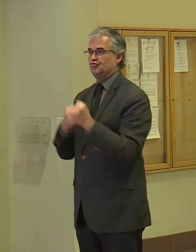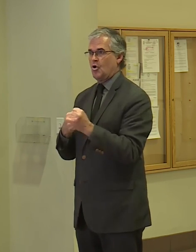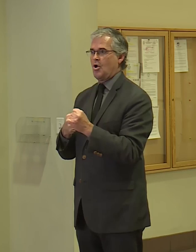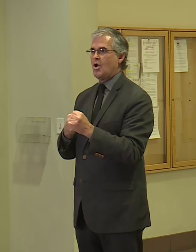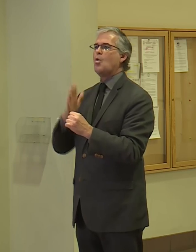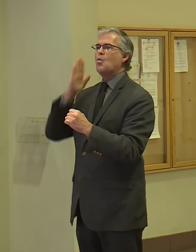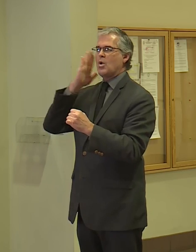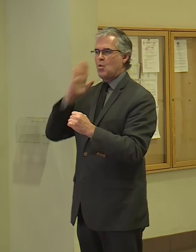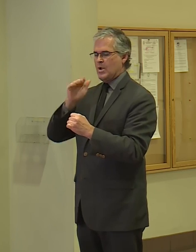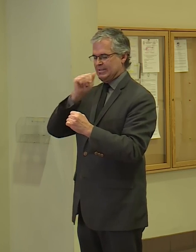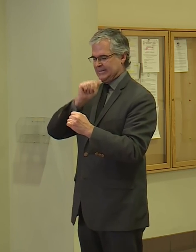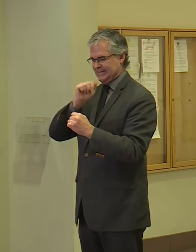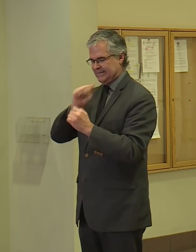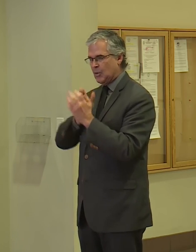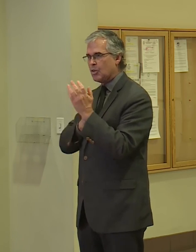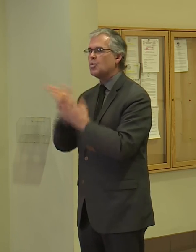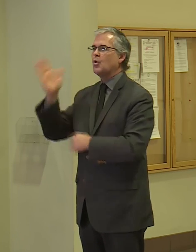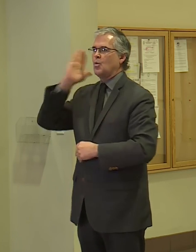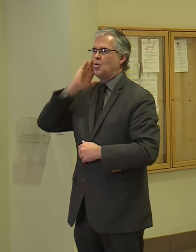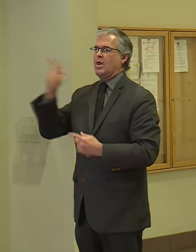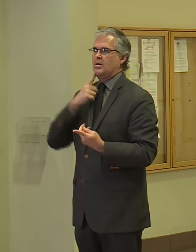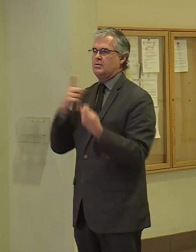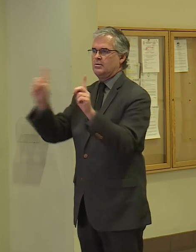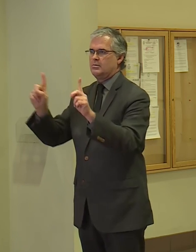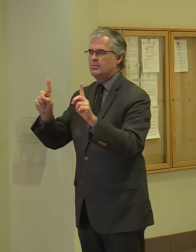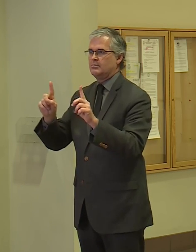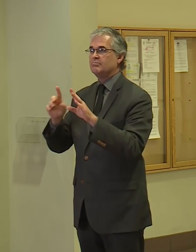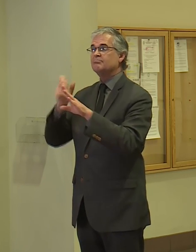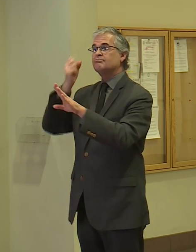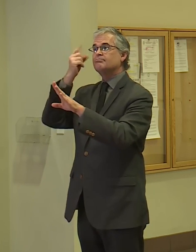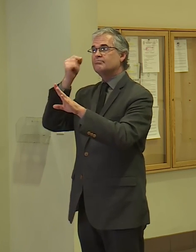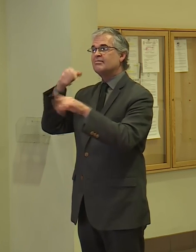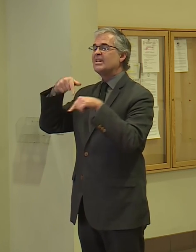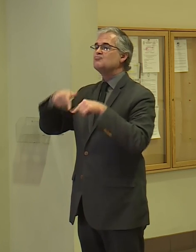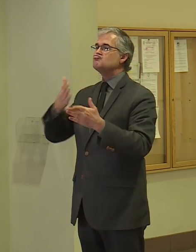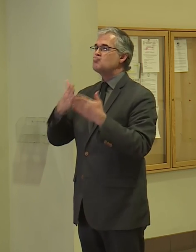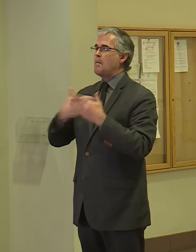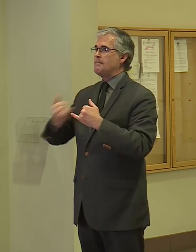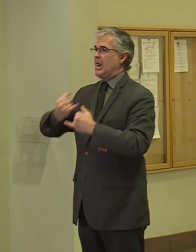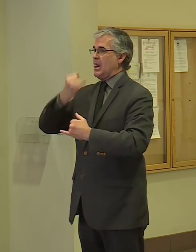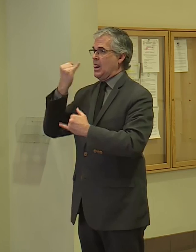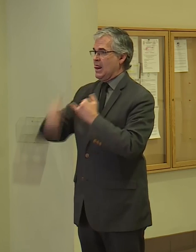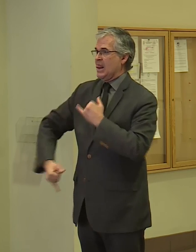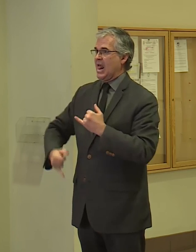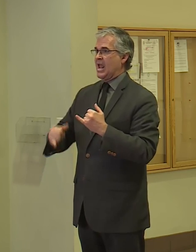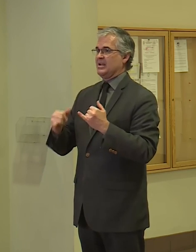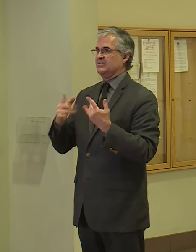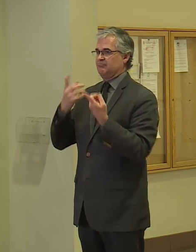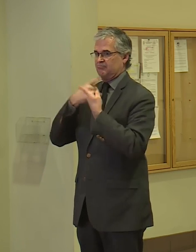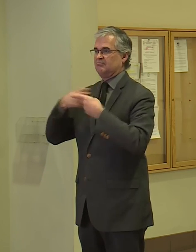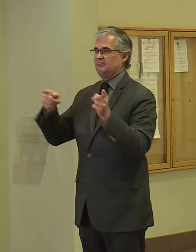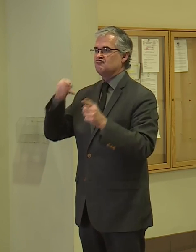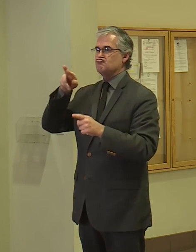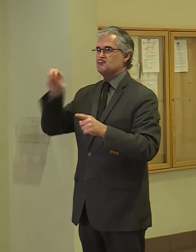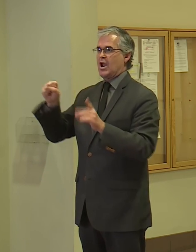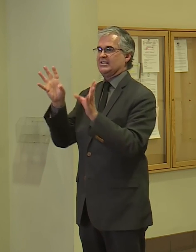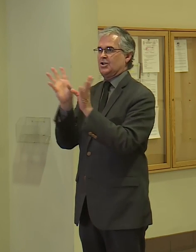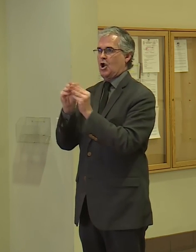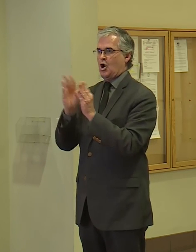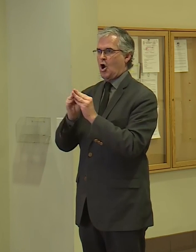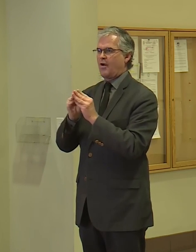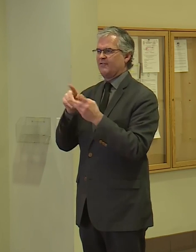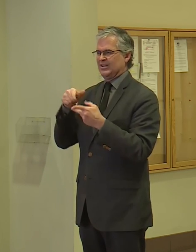I want to note this is likely my last press conference in person to protect my staff to